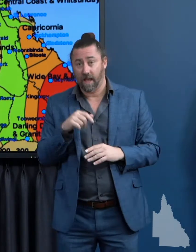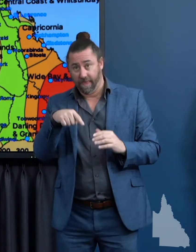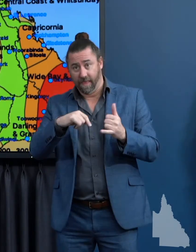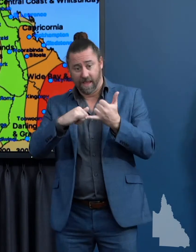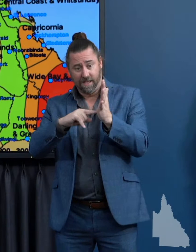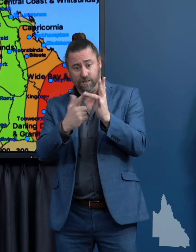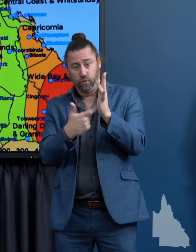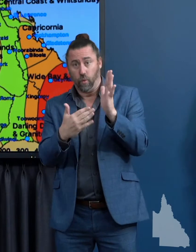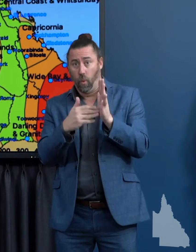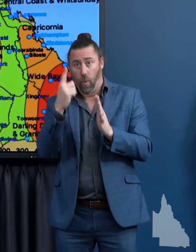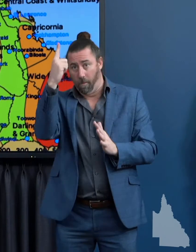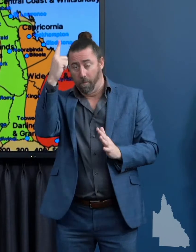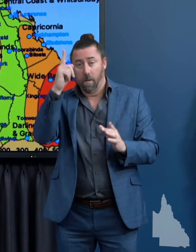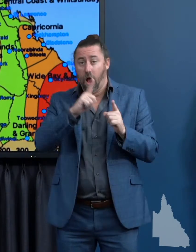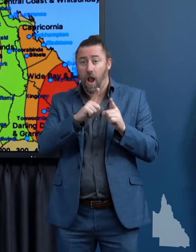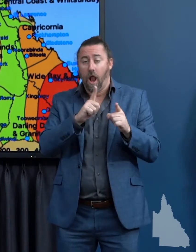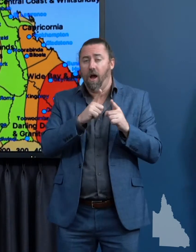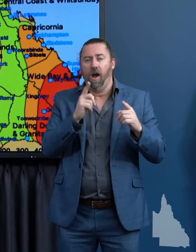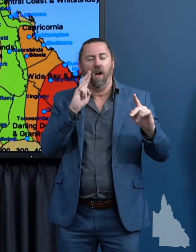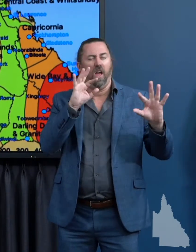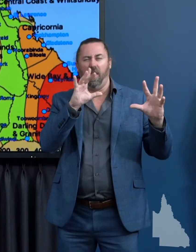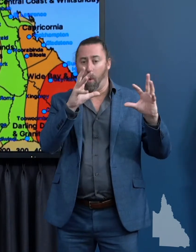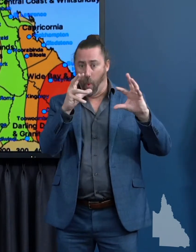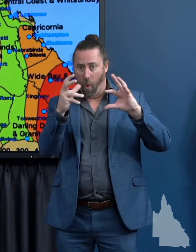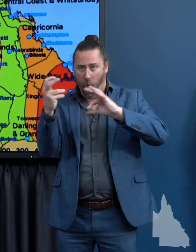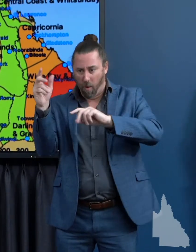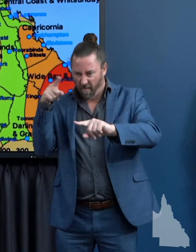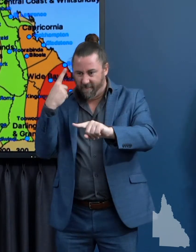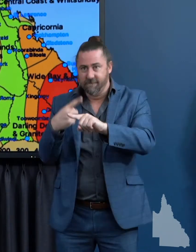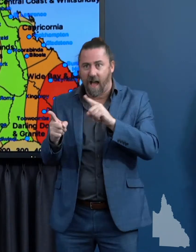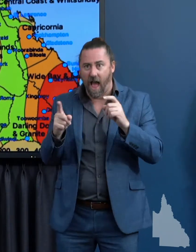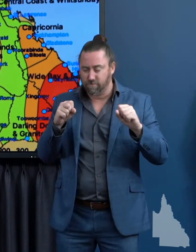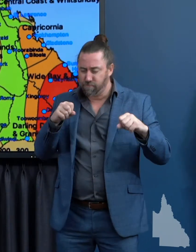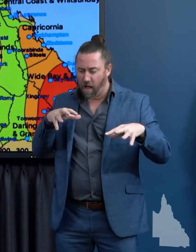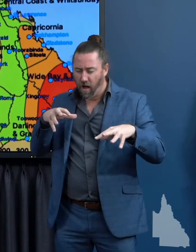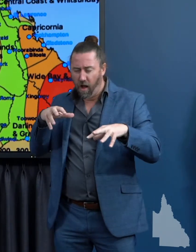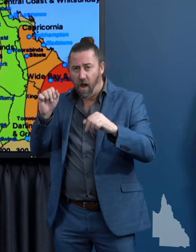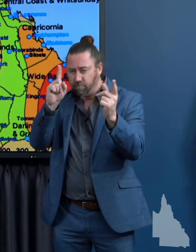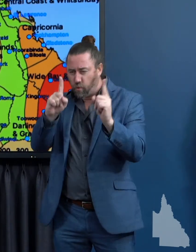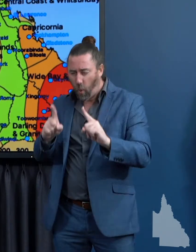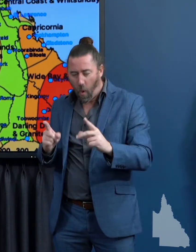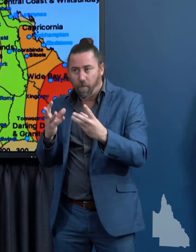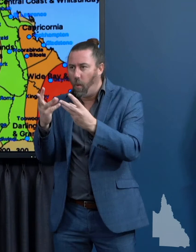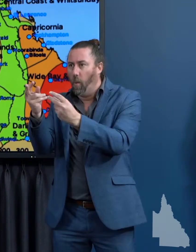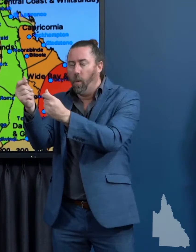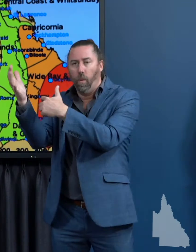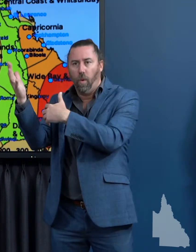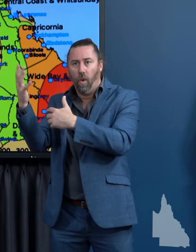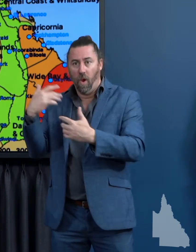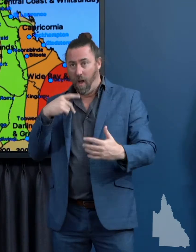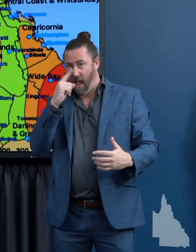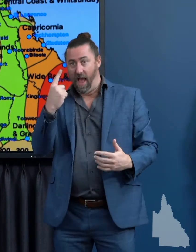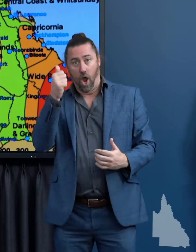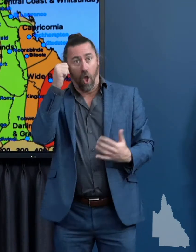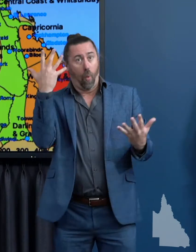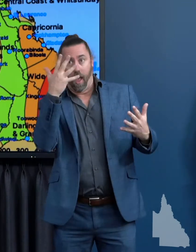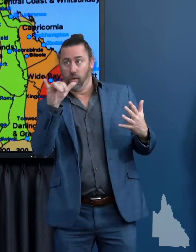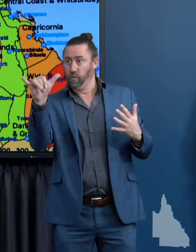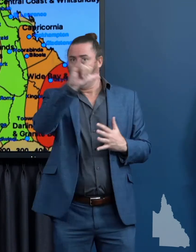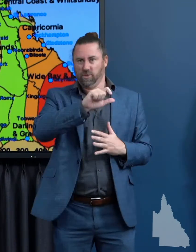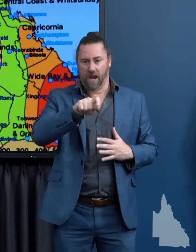cells are developing quickly and they're very intense in very specific areas. So we need you to monitor those